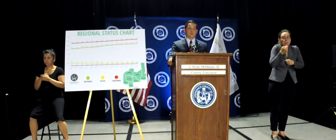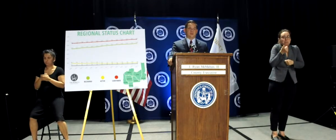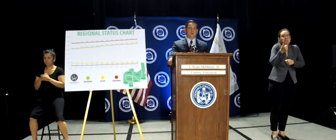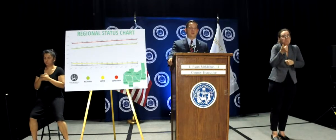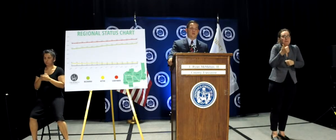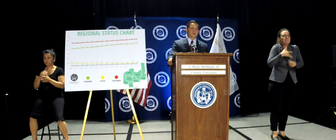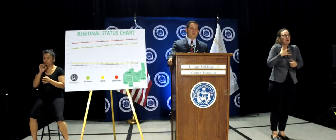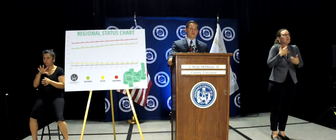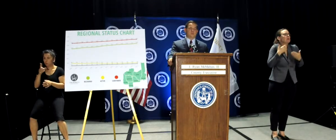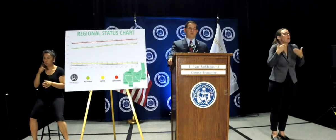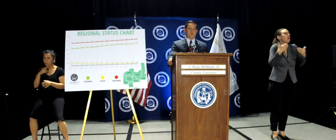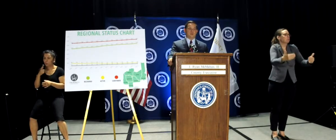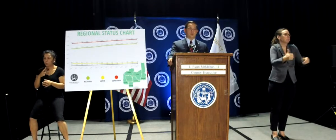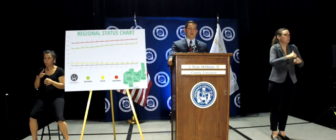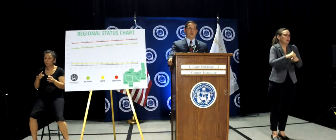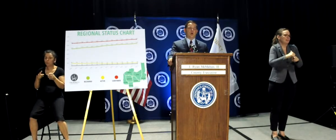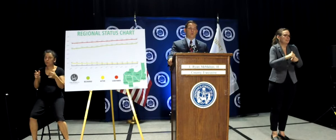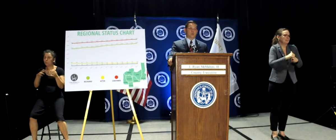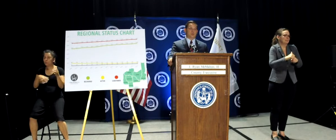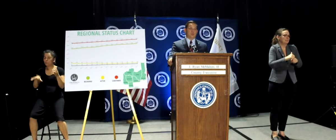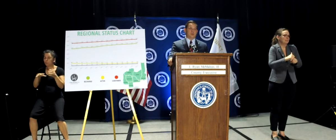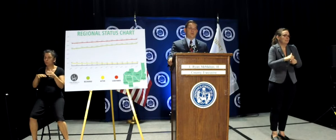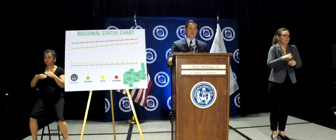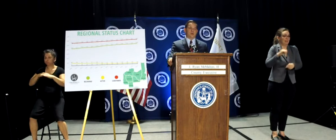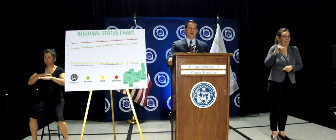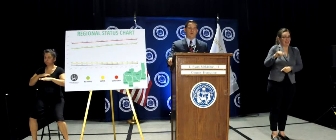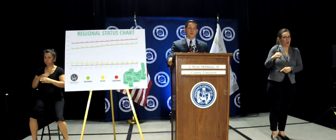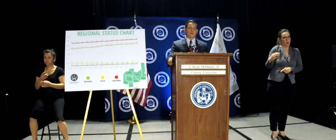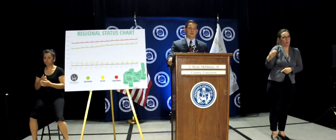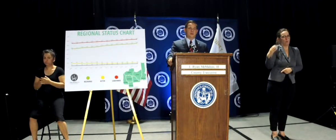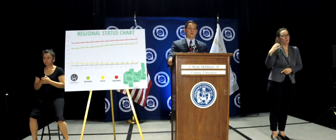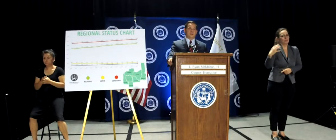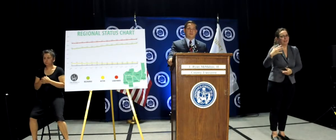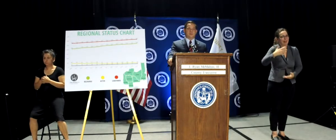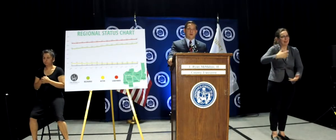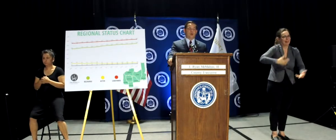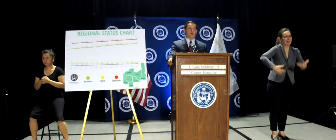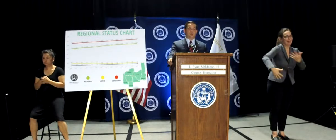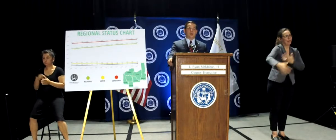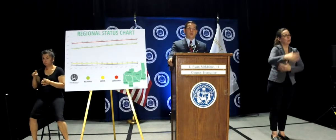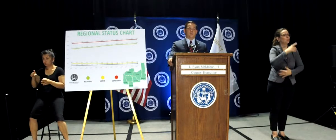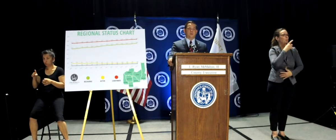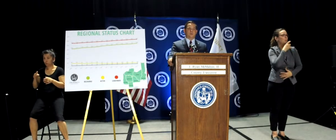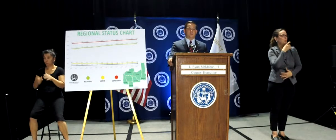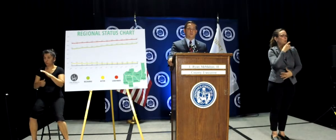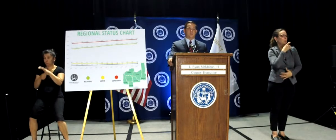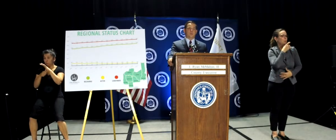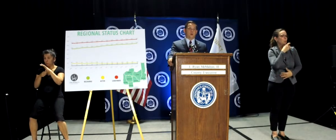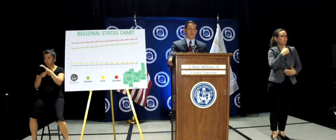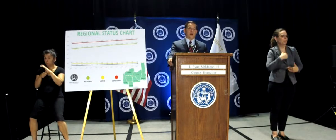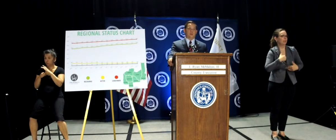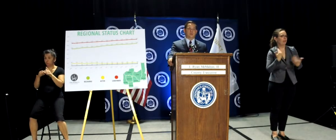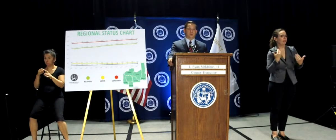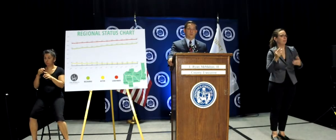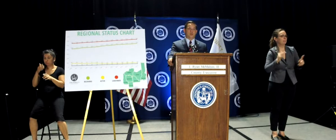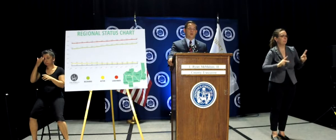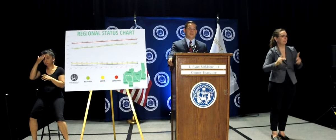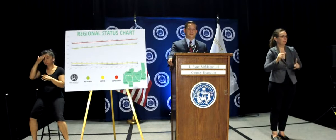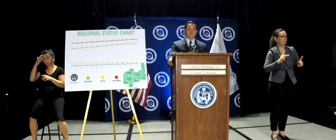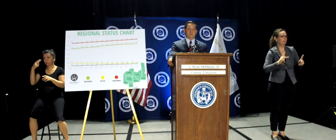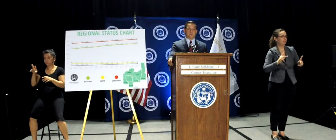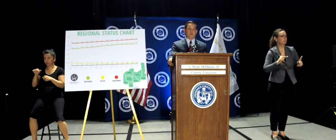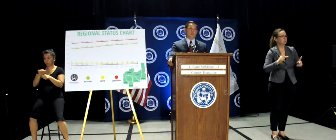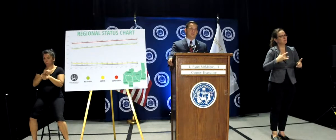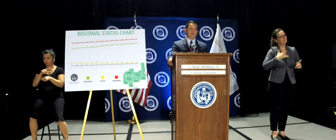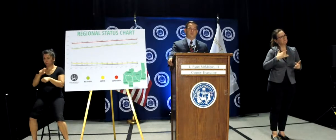contact with. So just because you're a coach and you get COVID doesn't mean all your players were around you when you